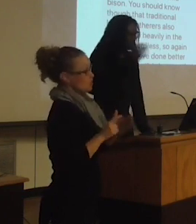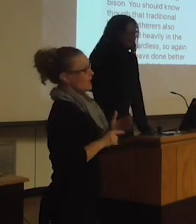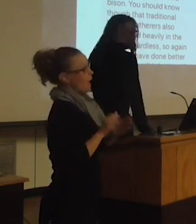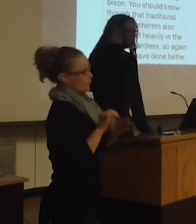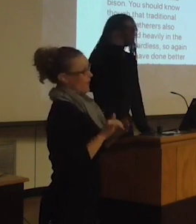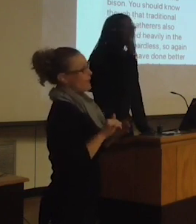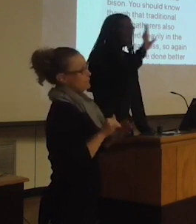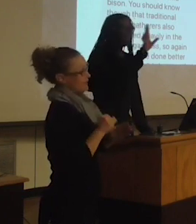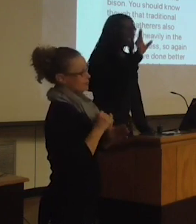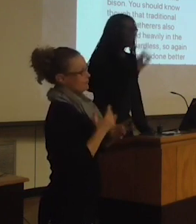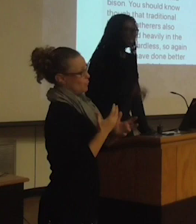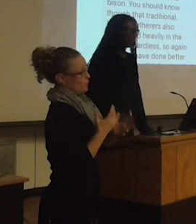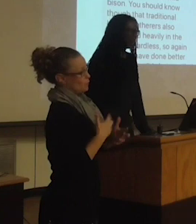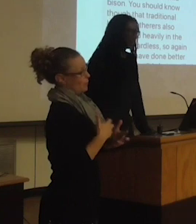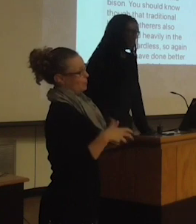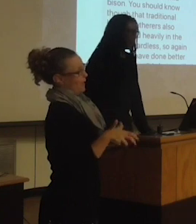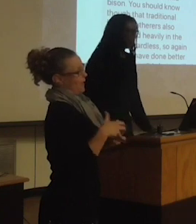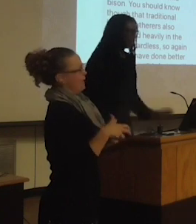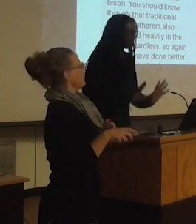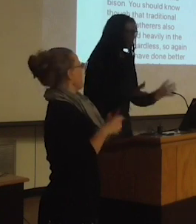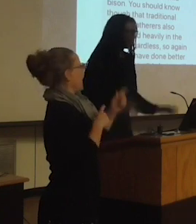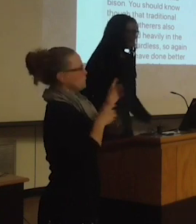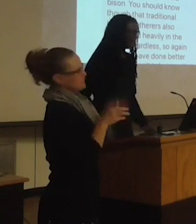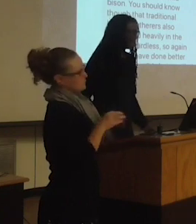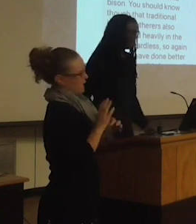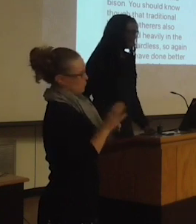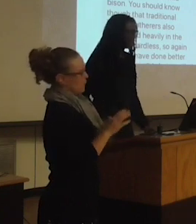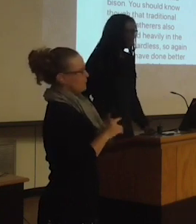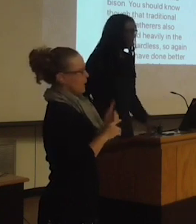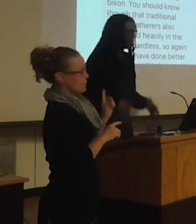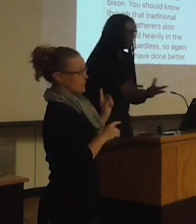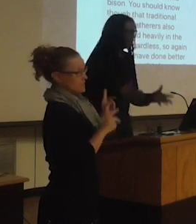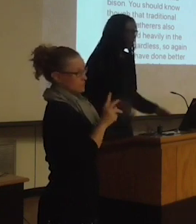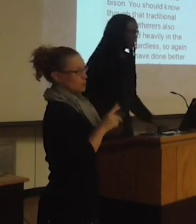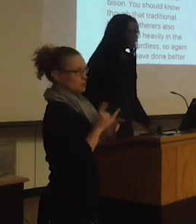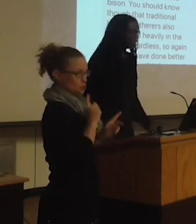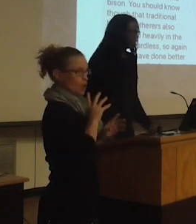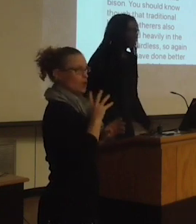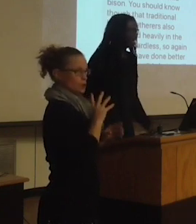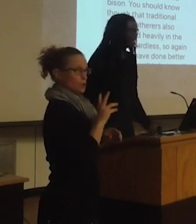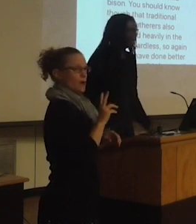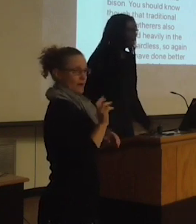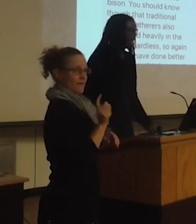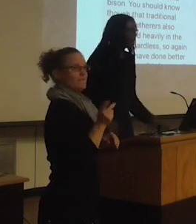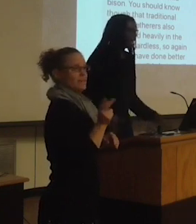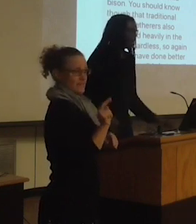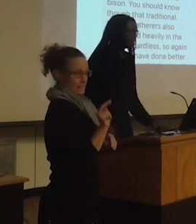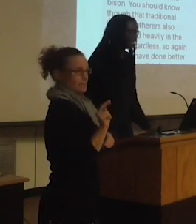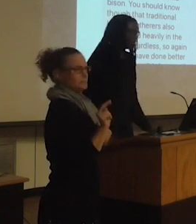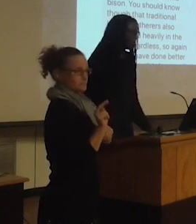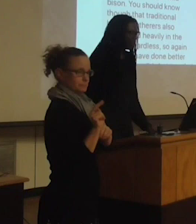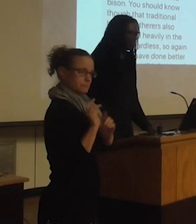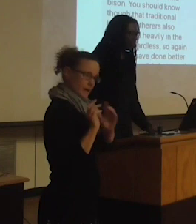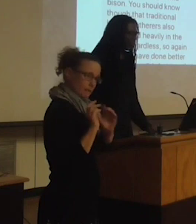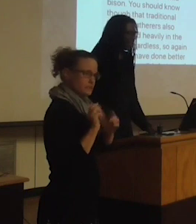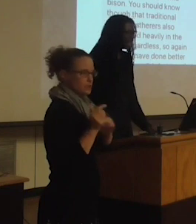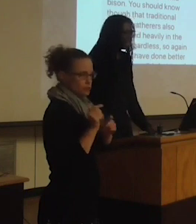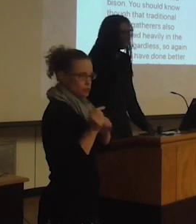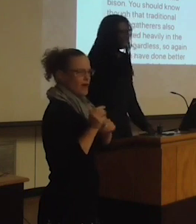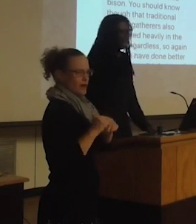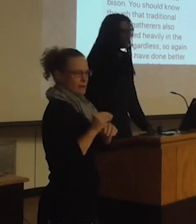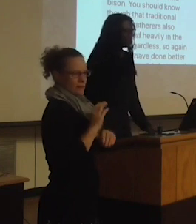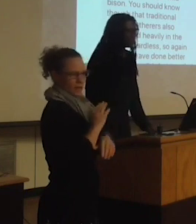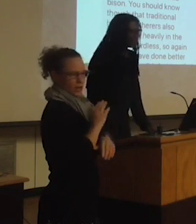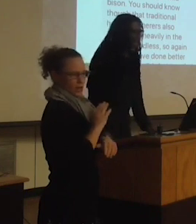to have a laugh. But, like, I'll explain the quote in a moment, but this person is actually talking to a vegan person who, like, you know, was having a conversation with them on their